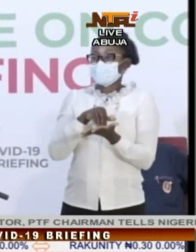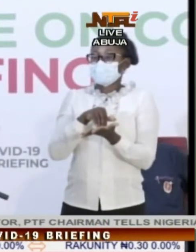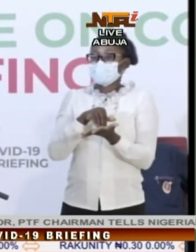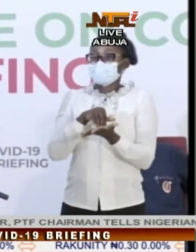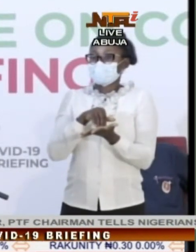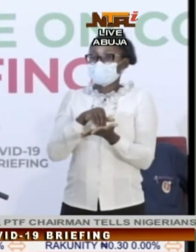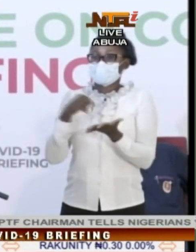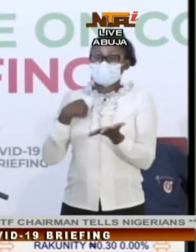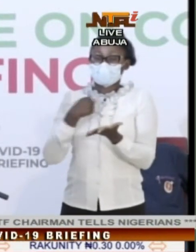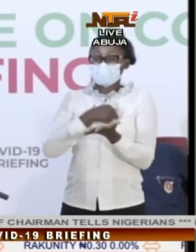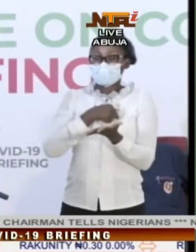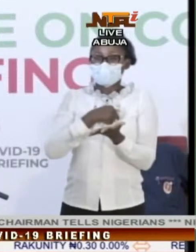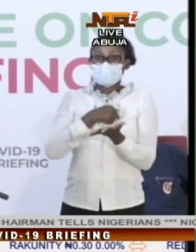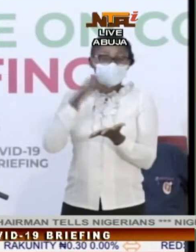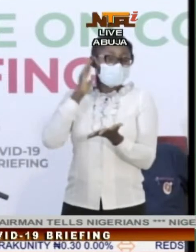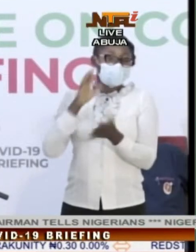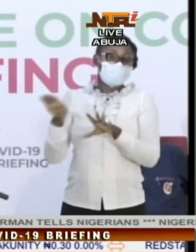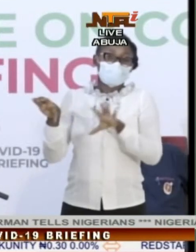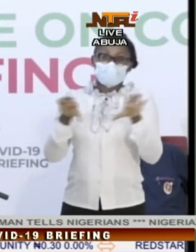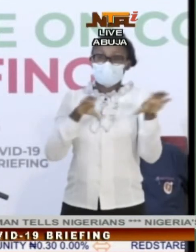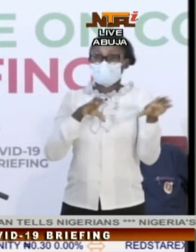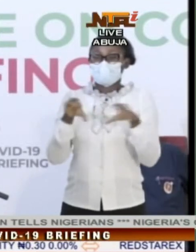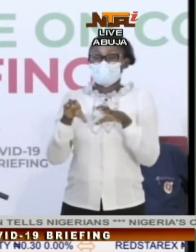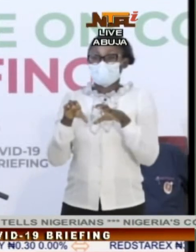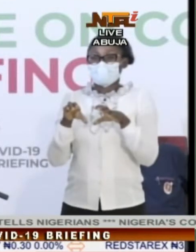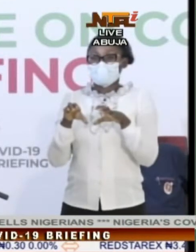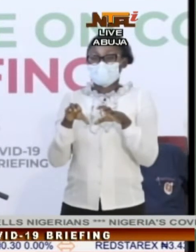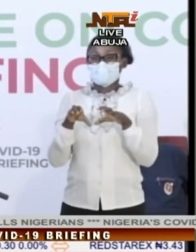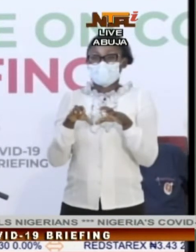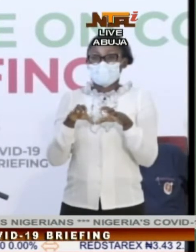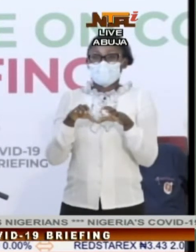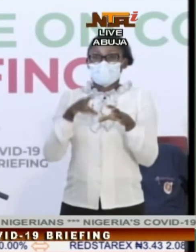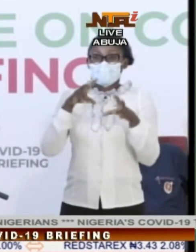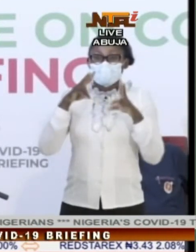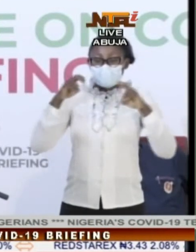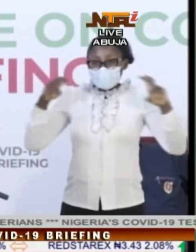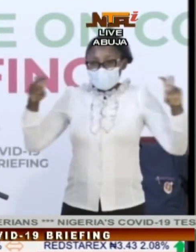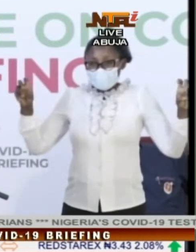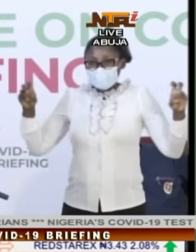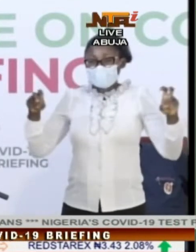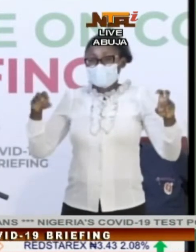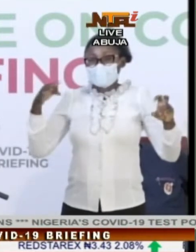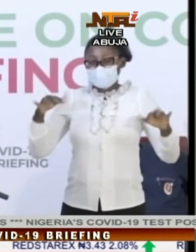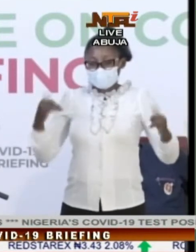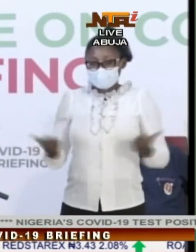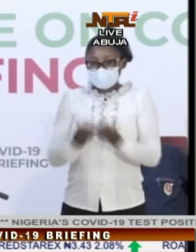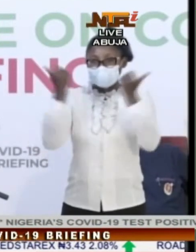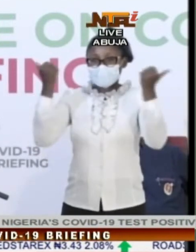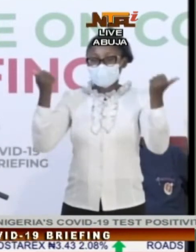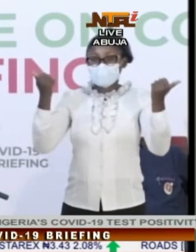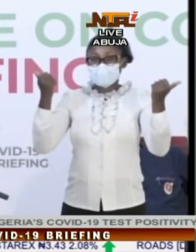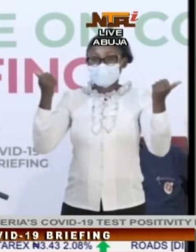we will be conducting verification of the challenges